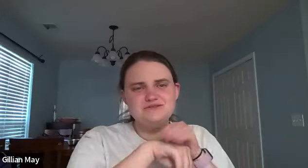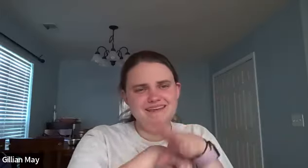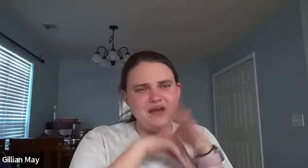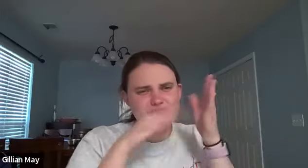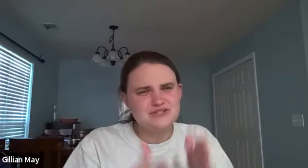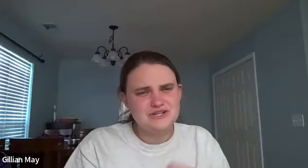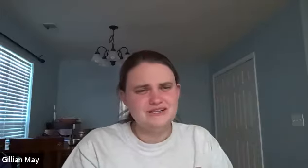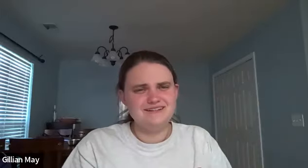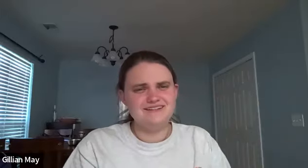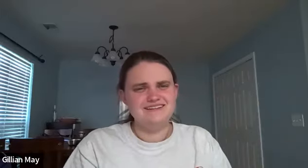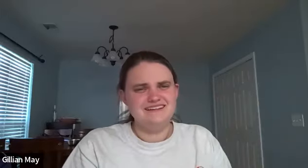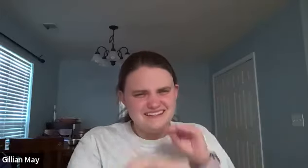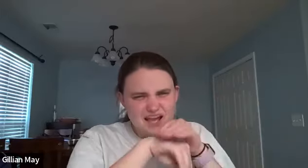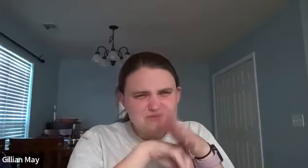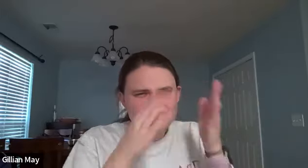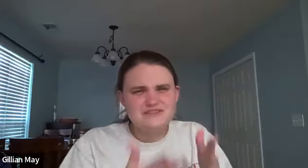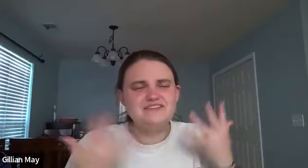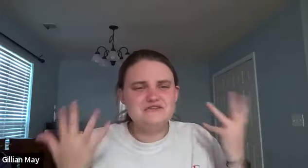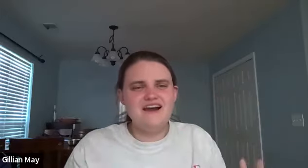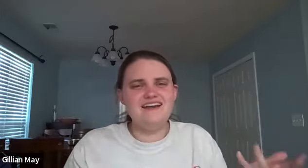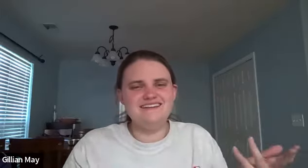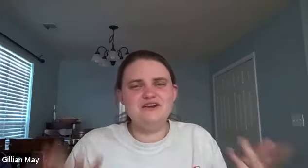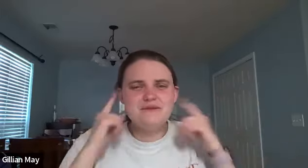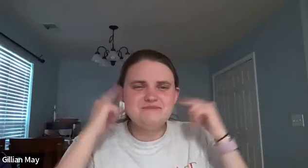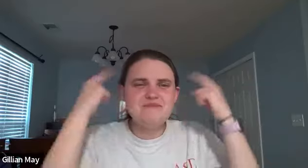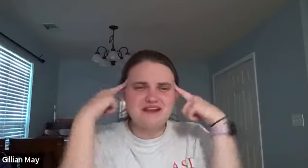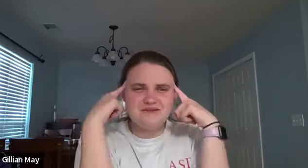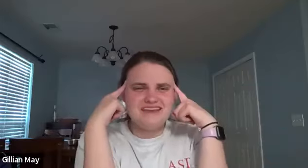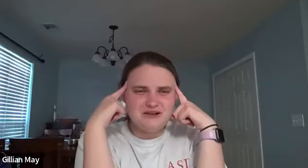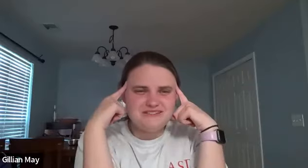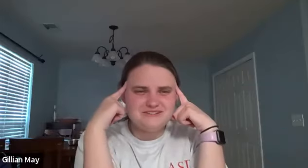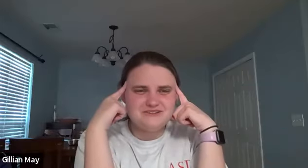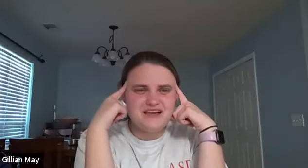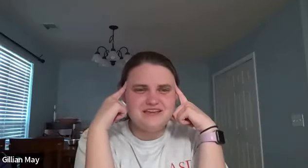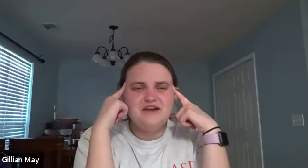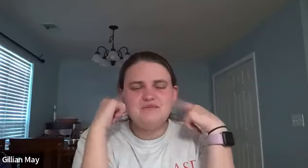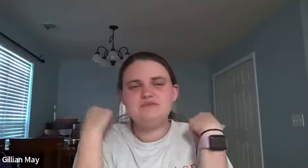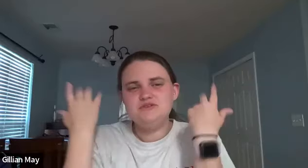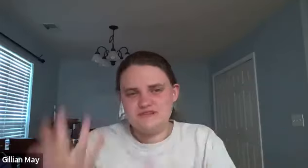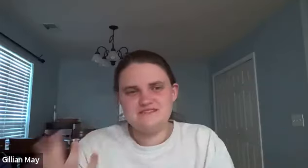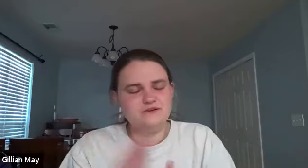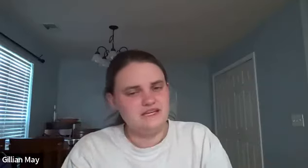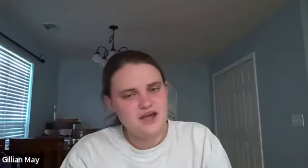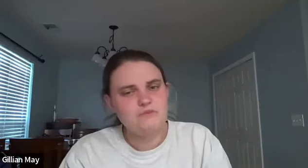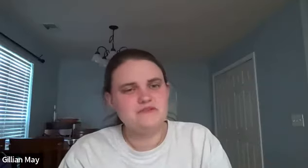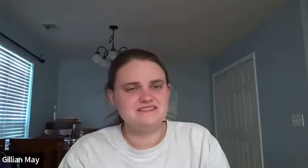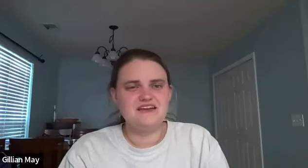like counselor, like they're not, I'm in my mind going, counselors are like people you visit for needing help and things like that. And